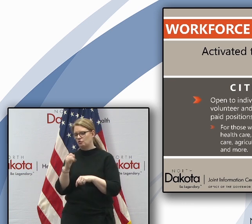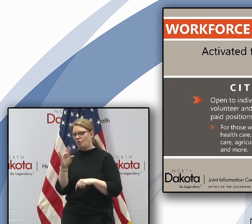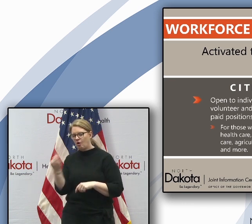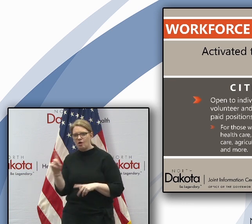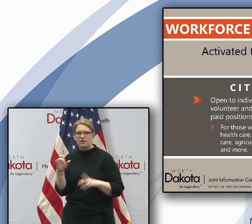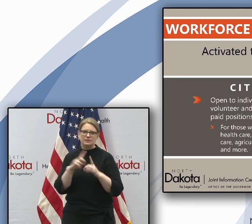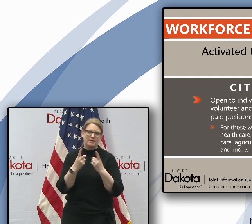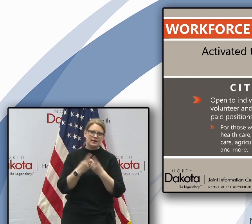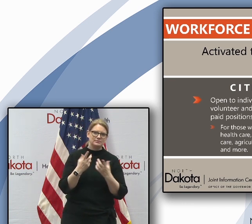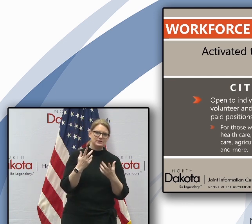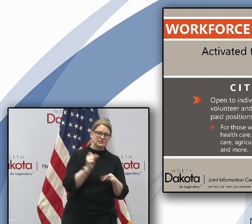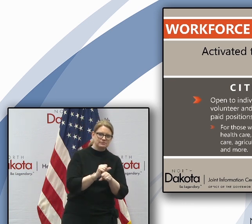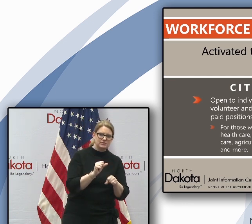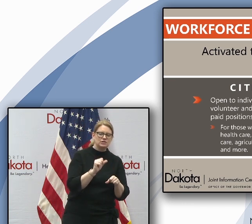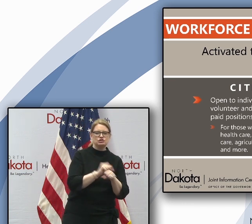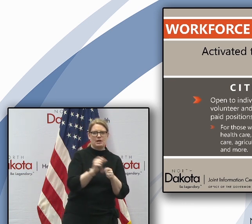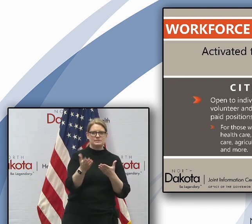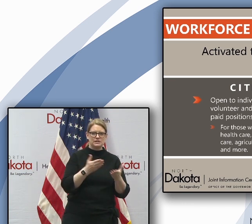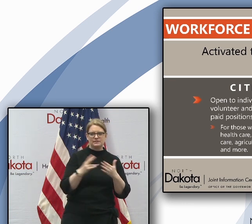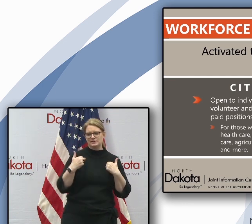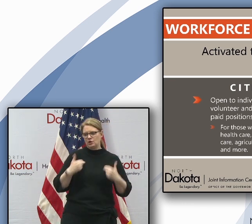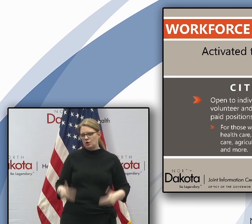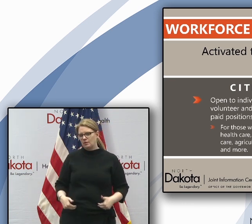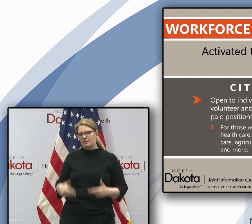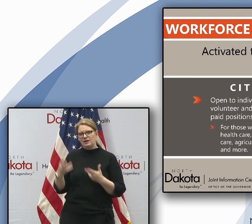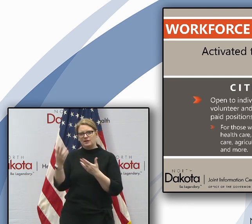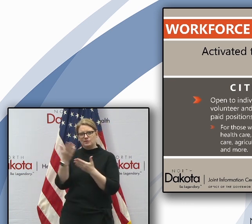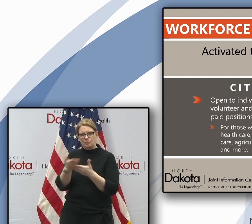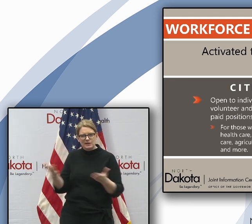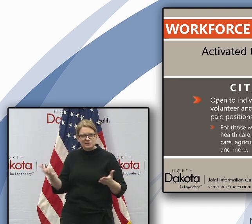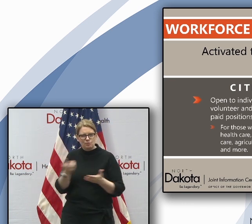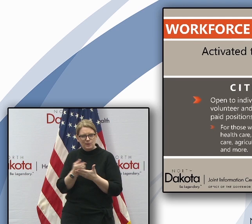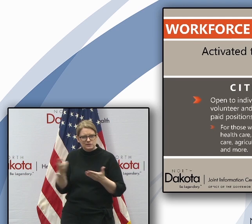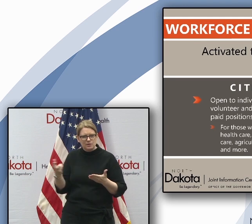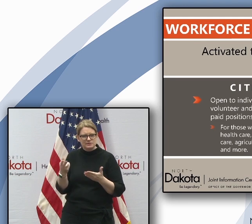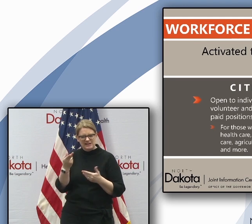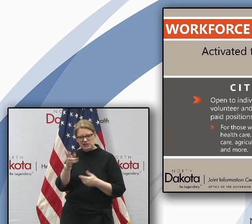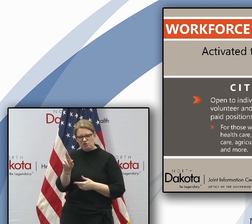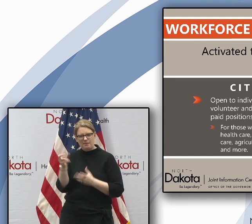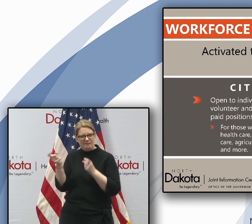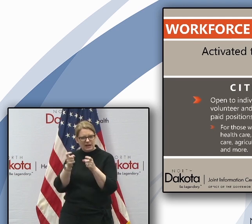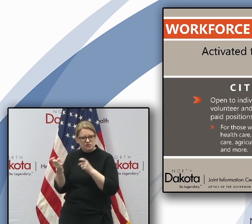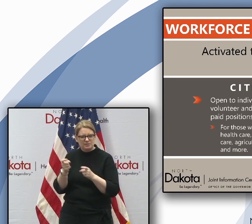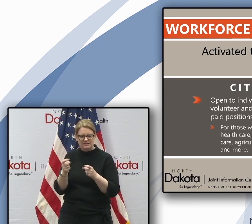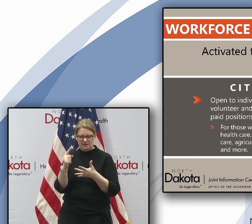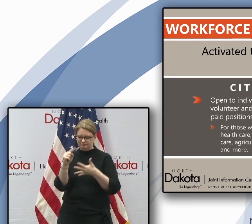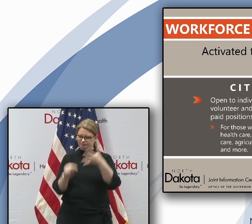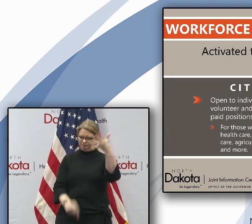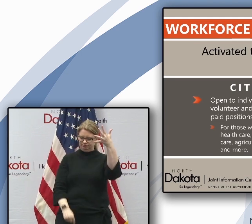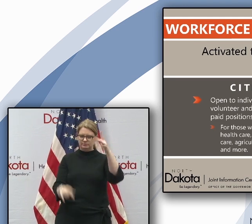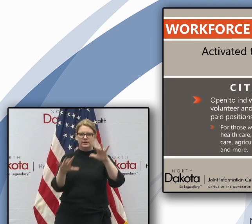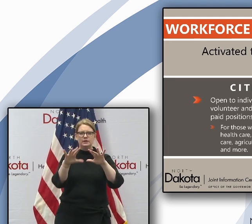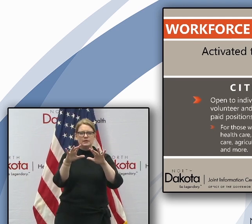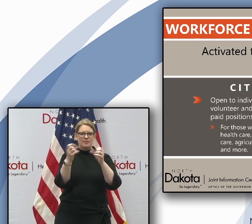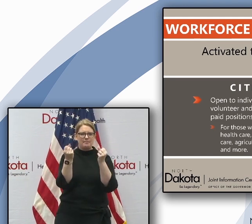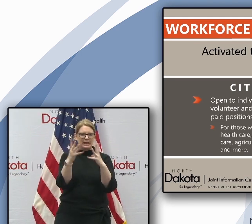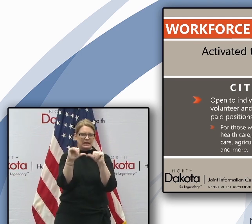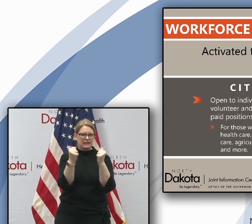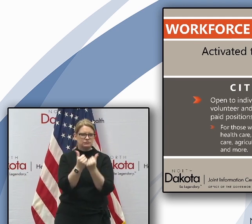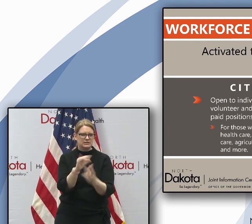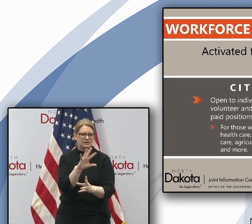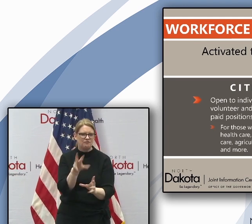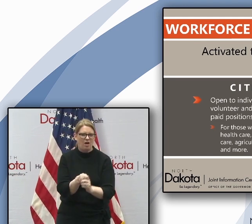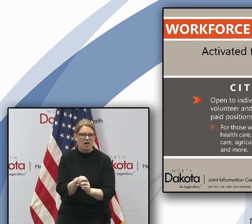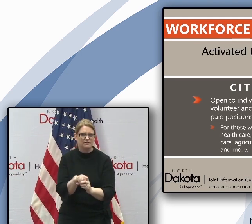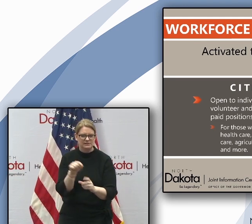North Dakota Information Technology Department, Human Resources Management are some of the groups that are involved in getting this set up. But when we